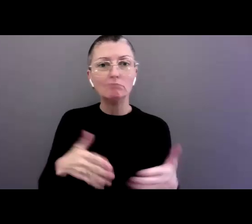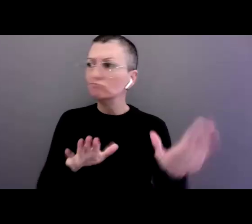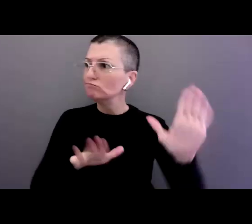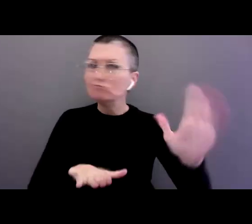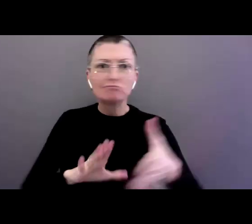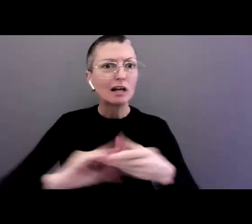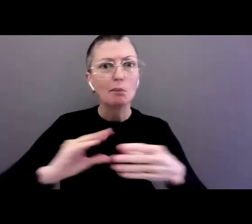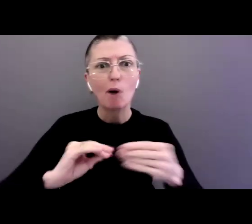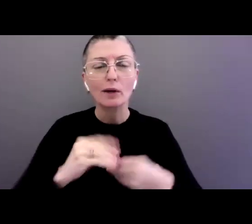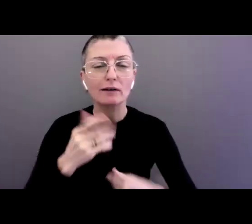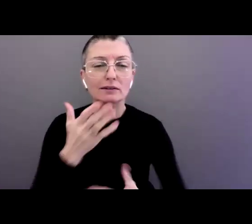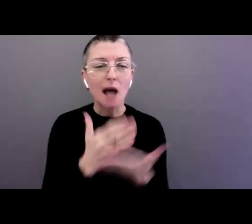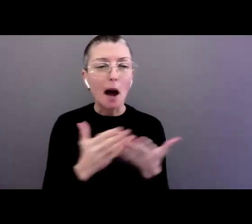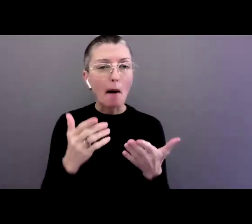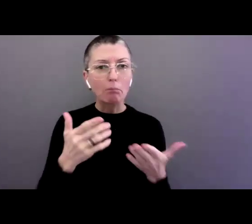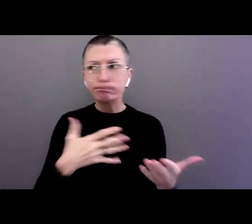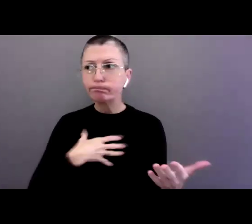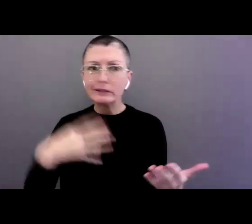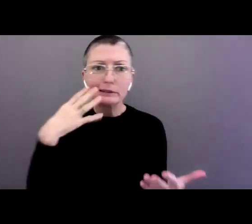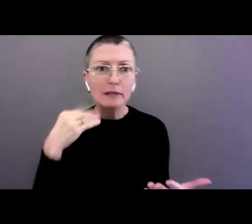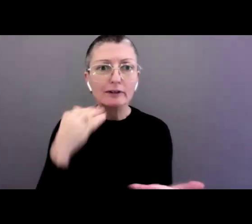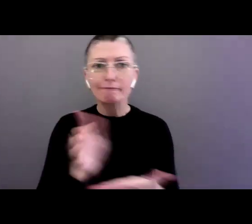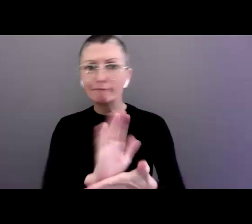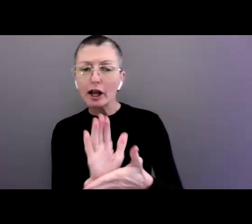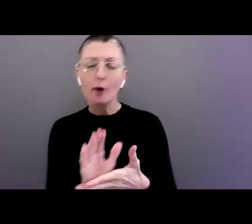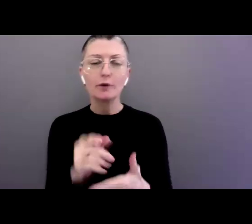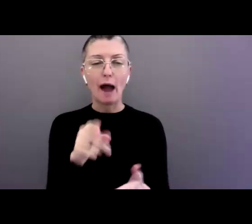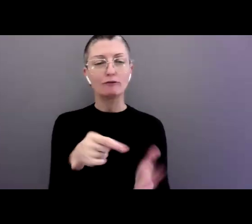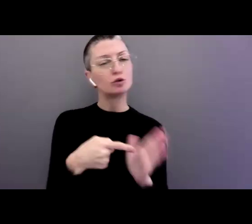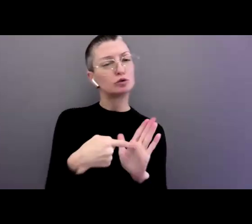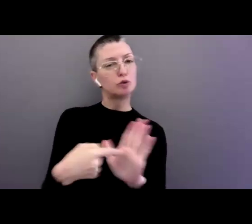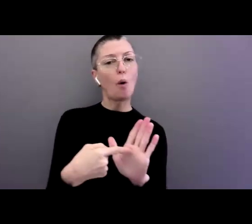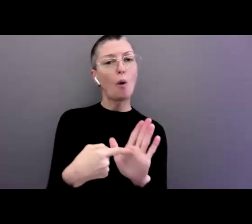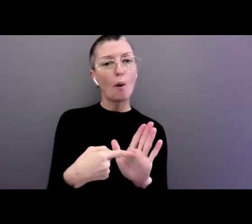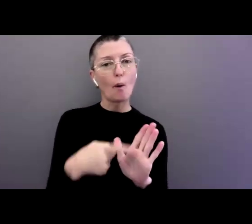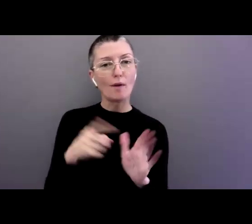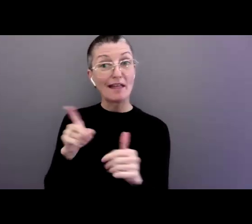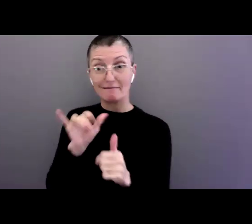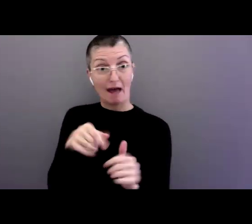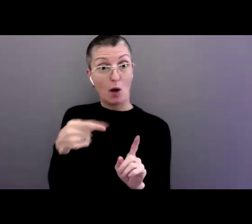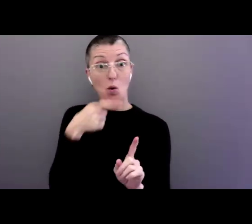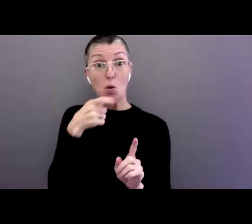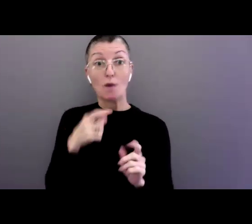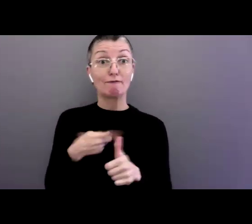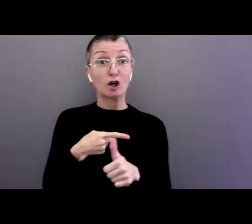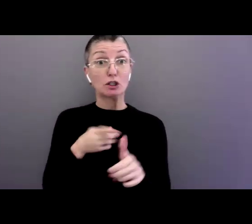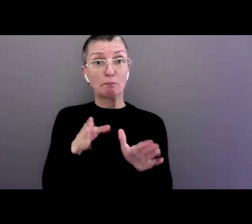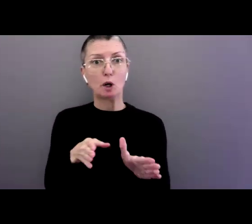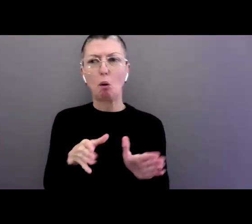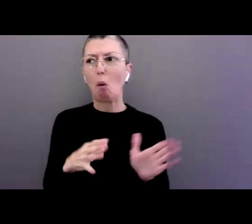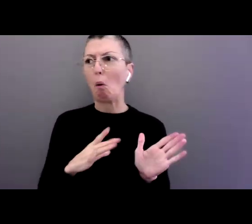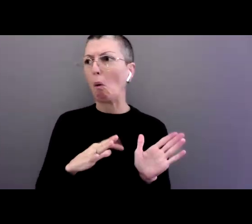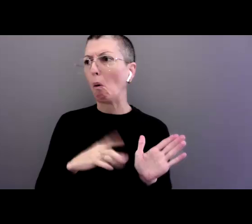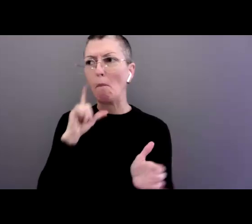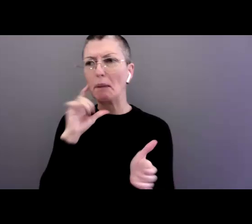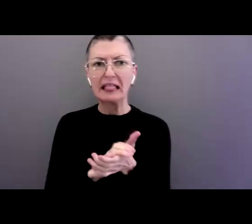social evidence, whatever it is, a video. You have to capture that first person believing in the product